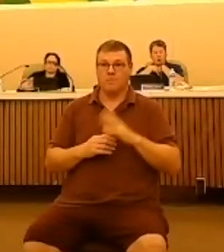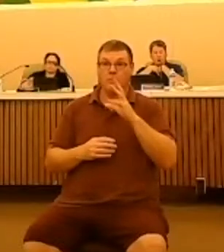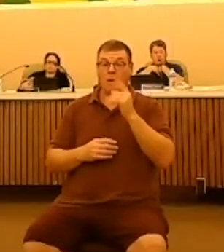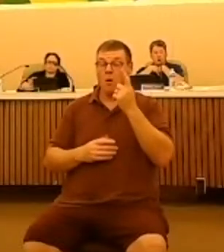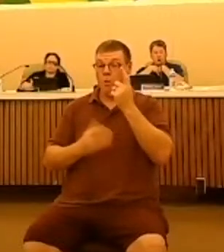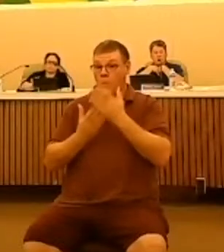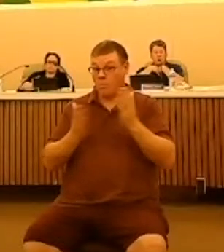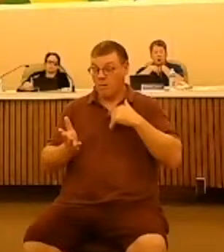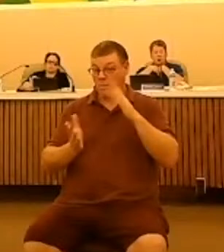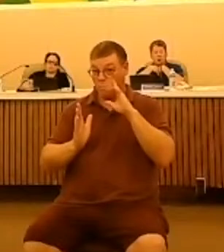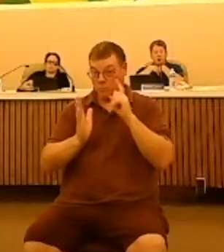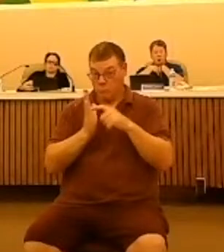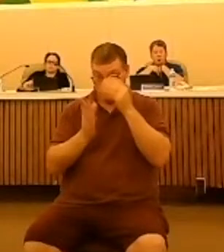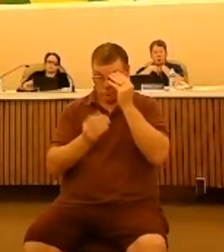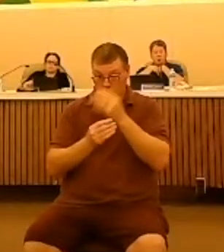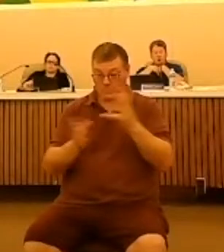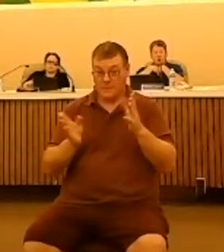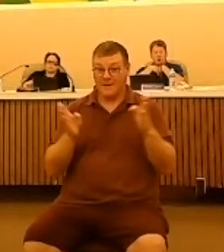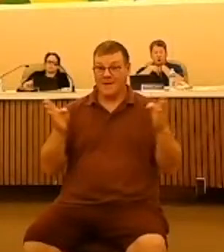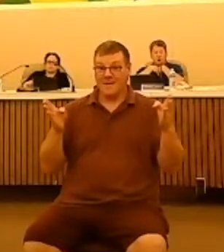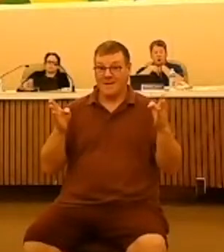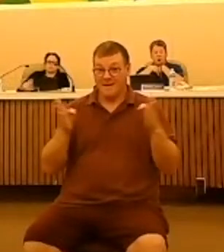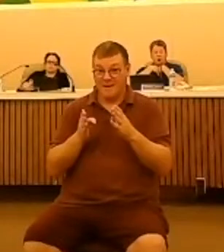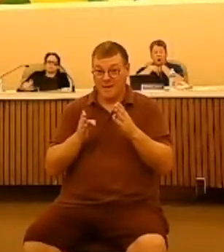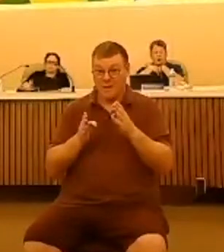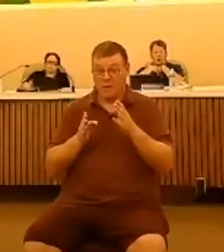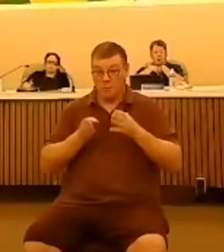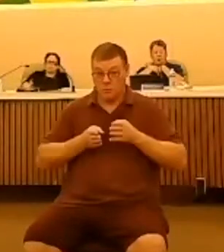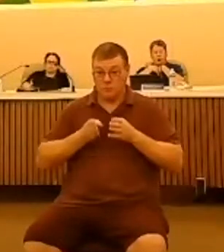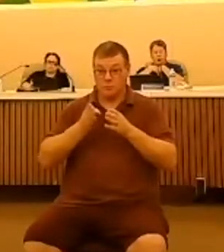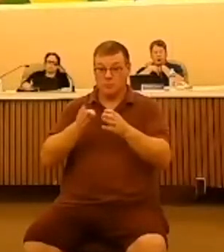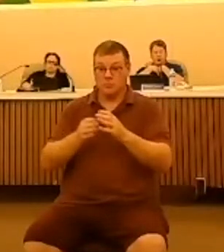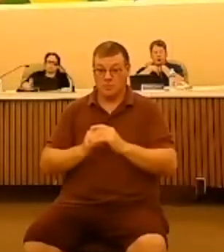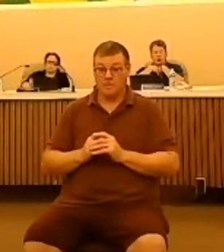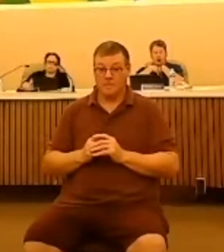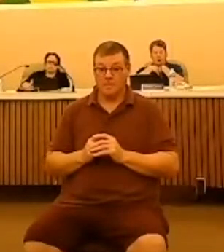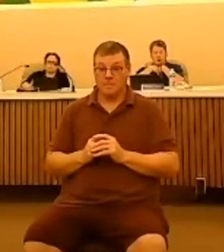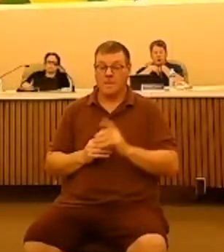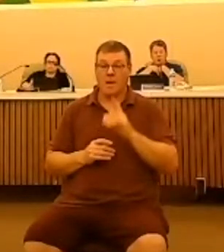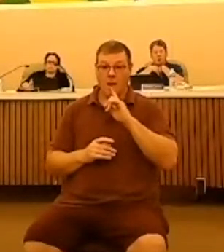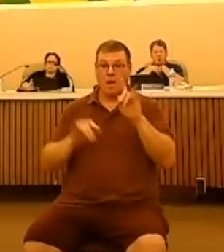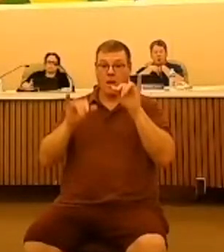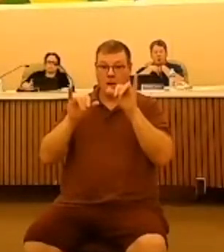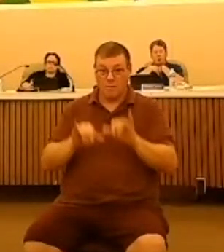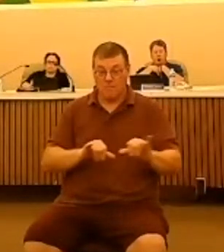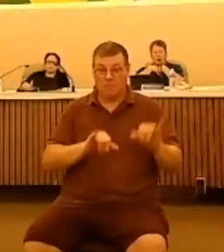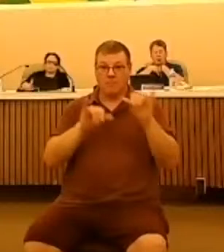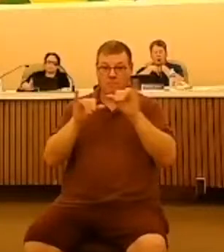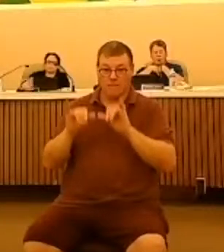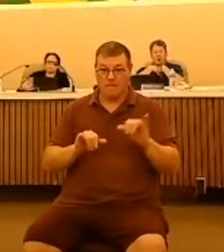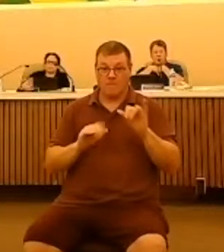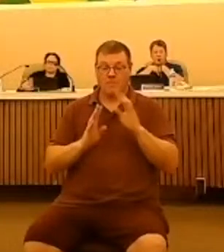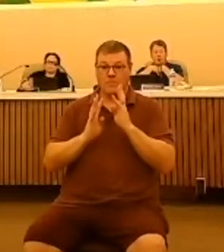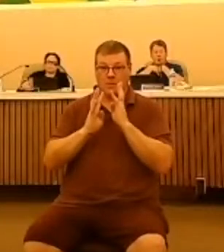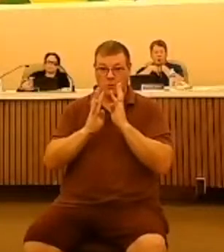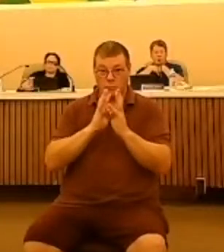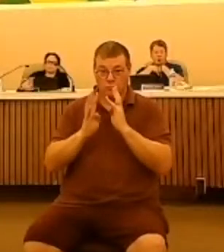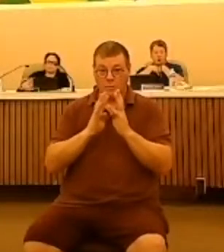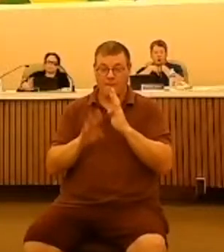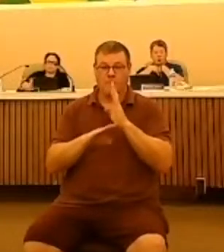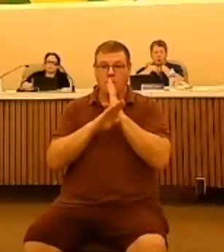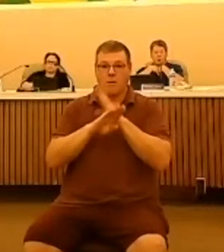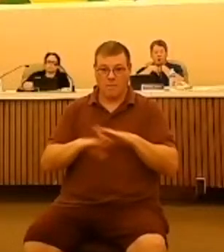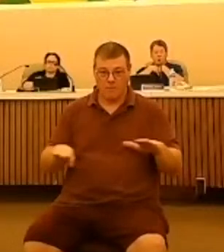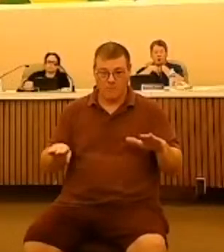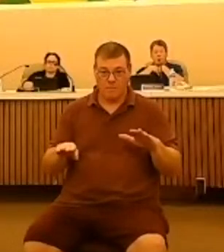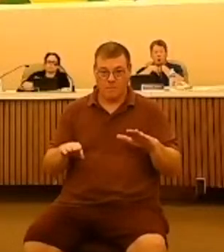will note is narrower streets are a common traffic calming measure.